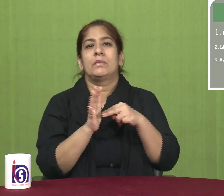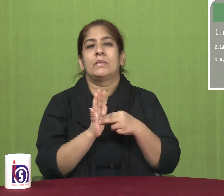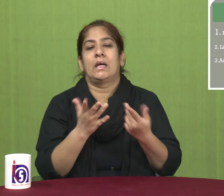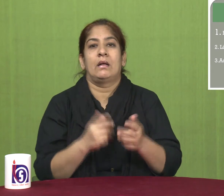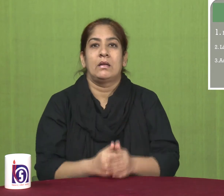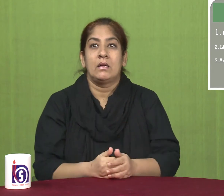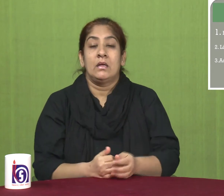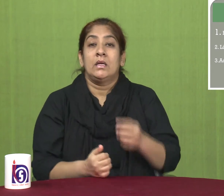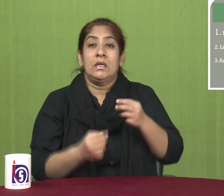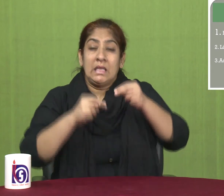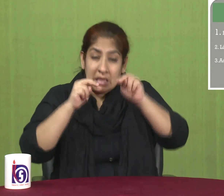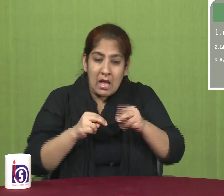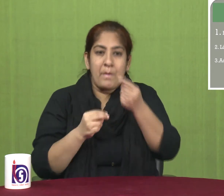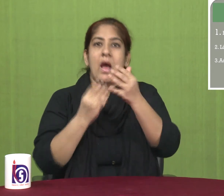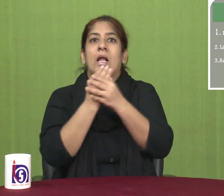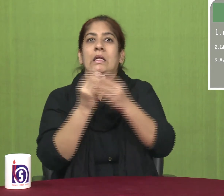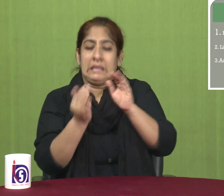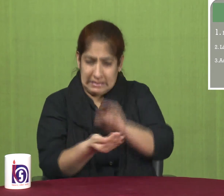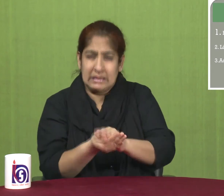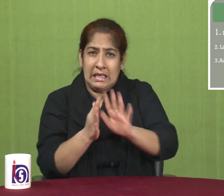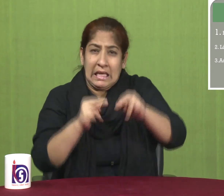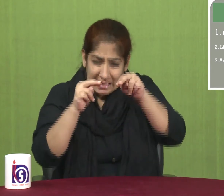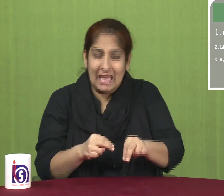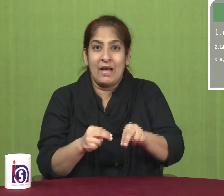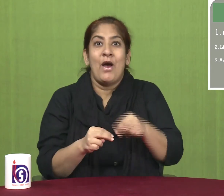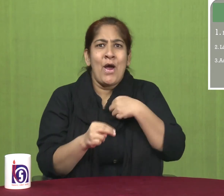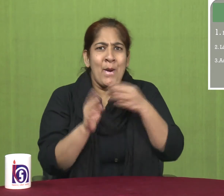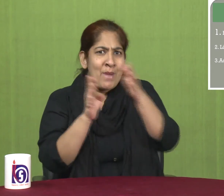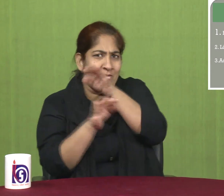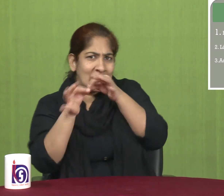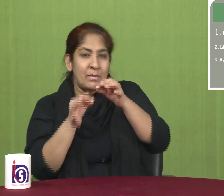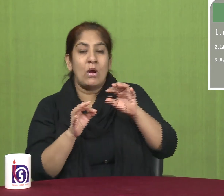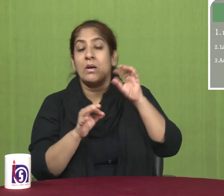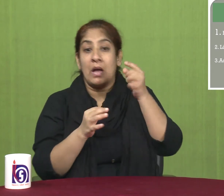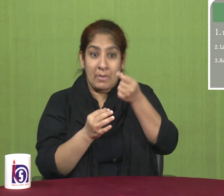The second important feature is about the liquidity needs.